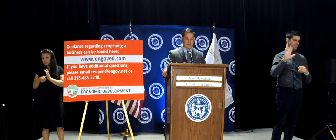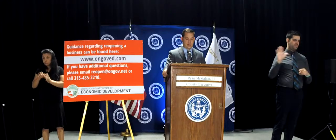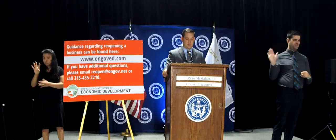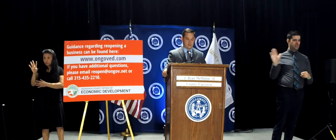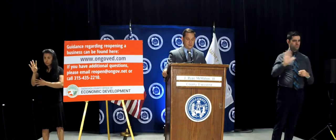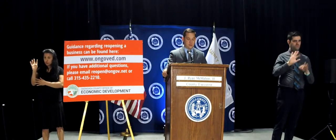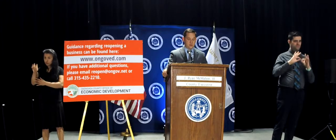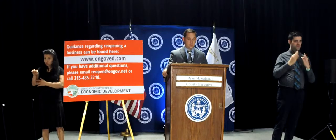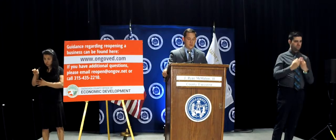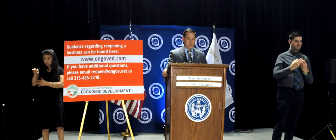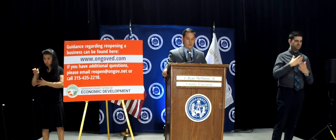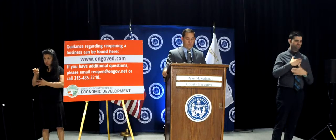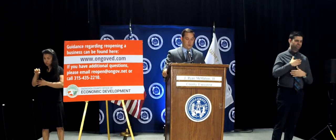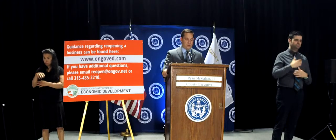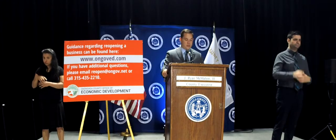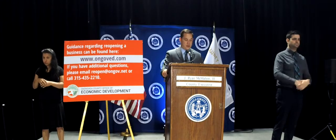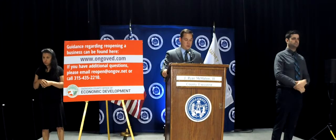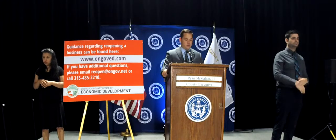48,767 tests,